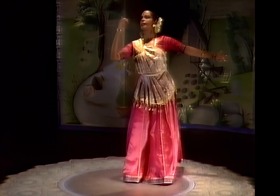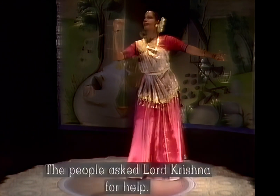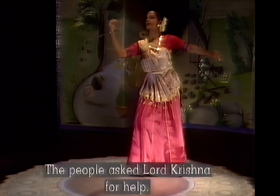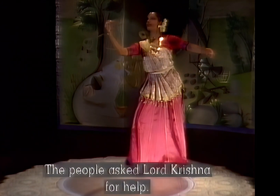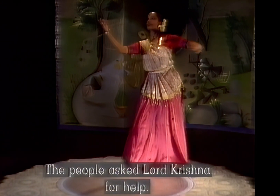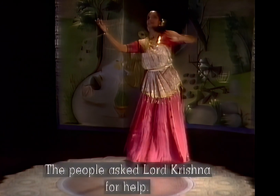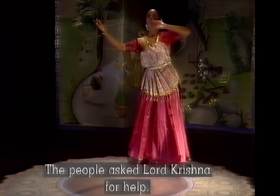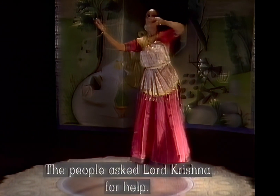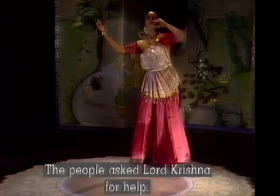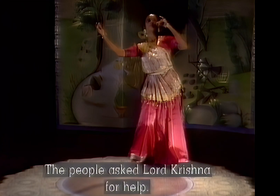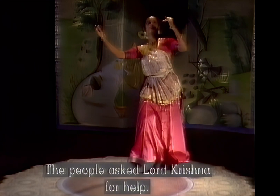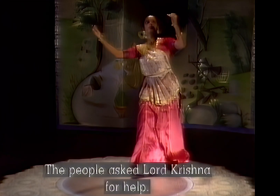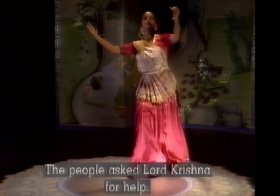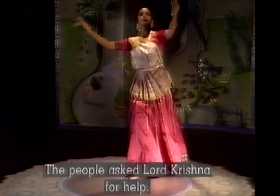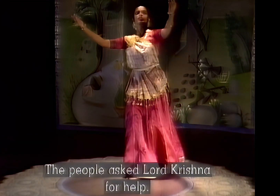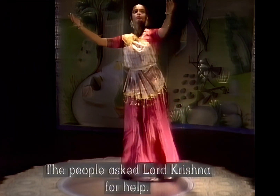People asked Lord Krishna for help.